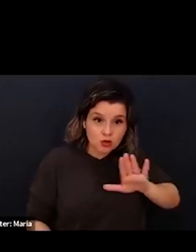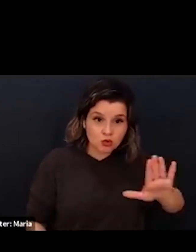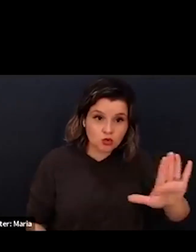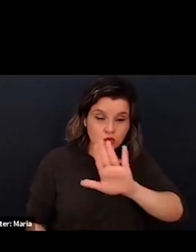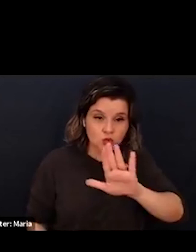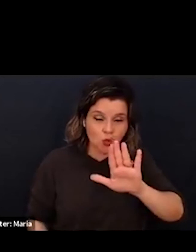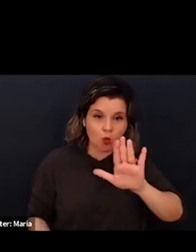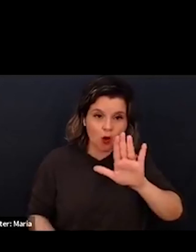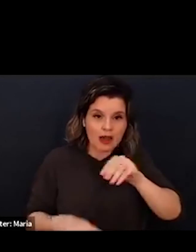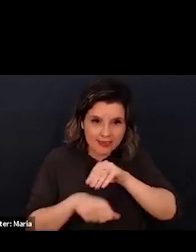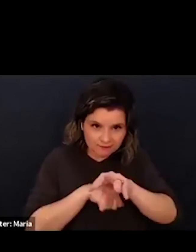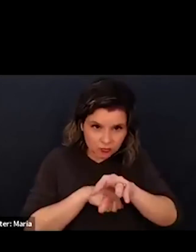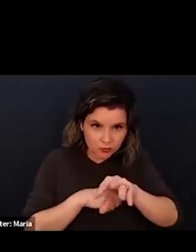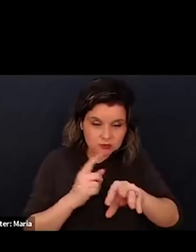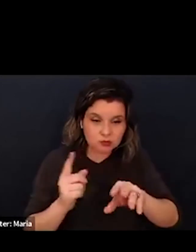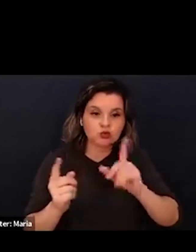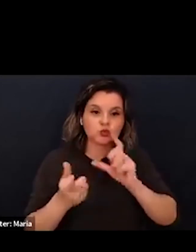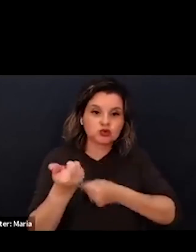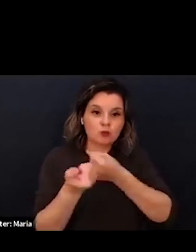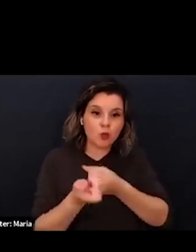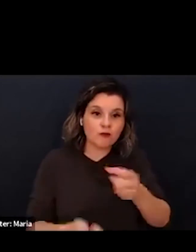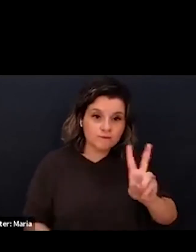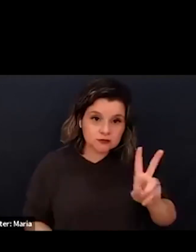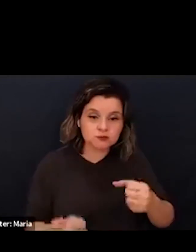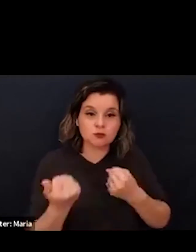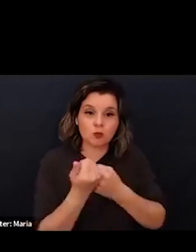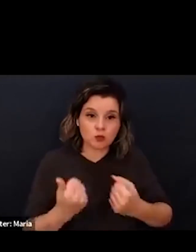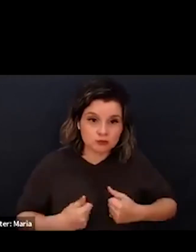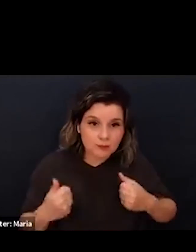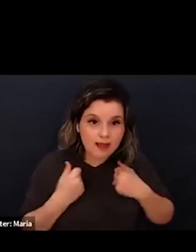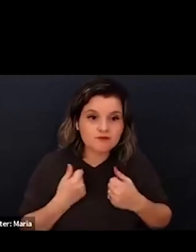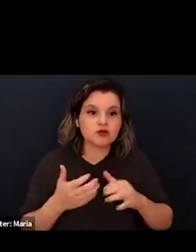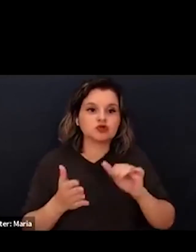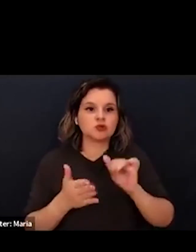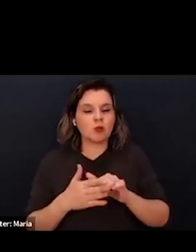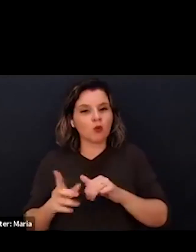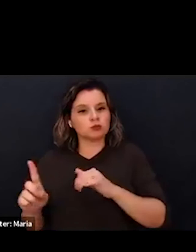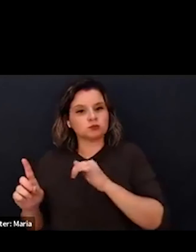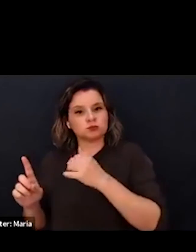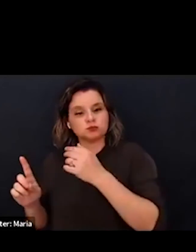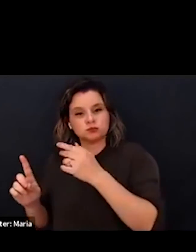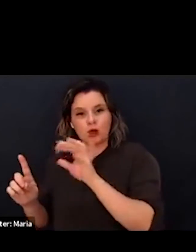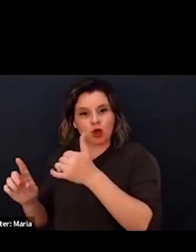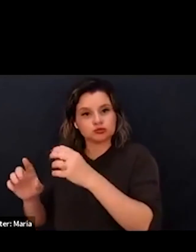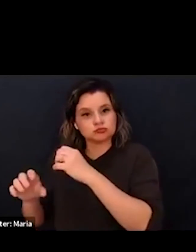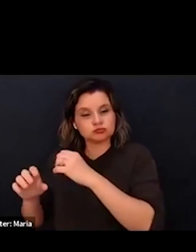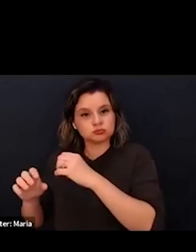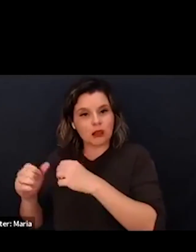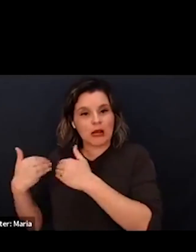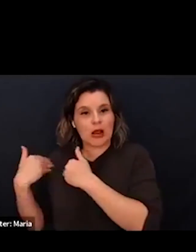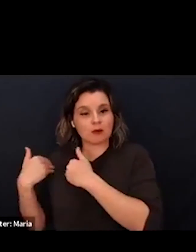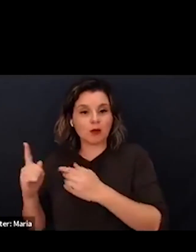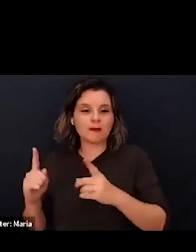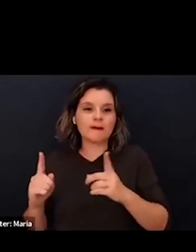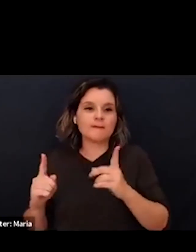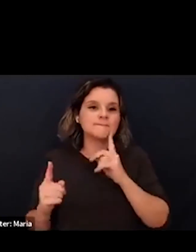sphere of influence to support victims and survivors, to hold offenders accountable, but even more so, to create a climate where the abuse doesn't take